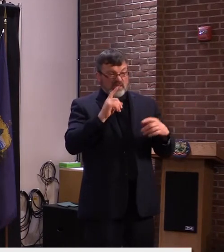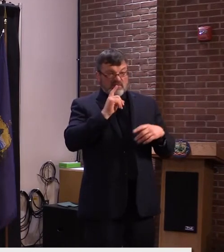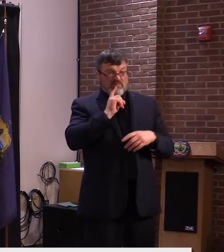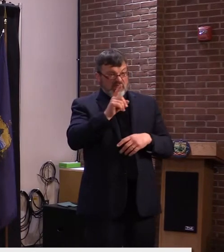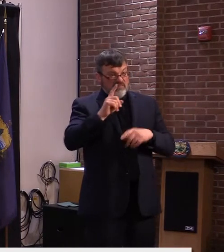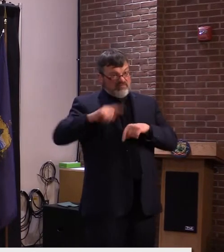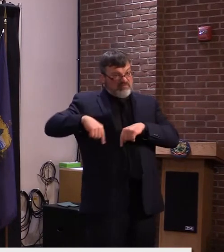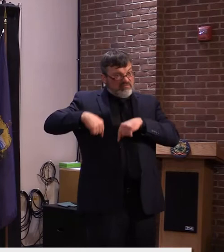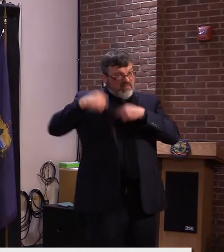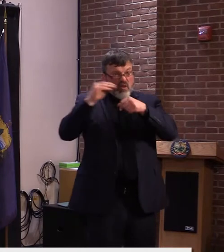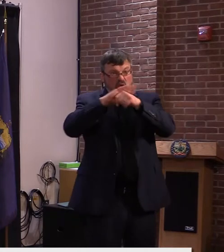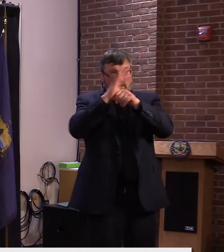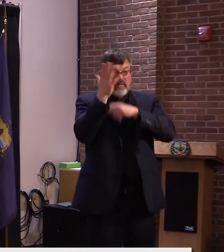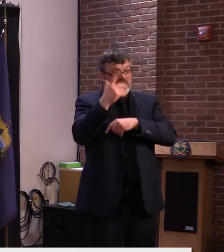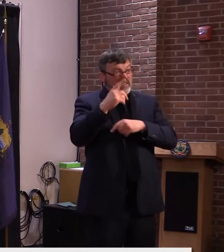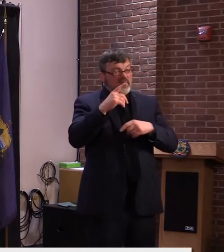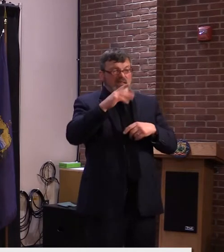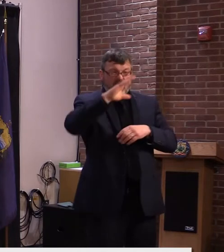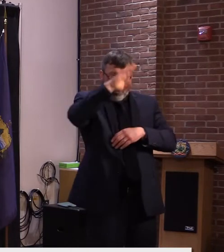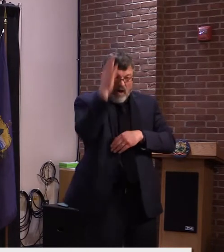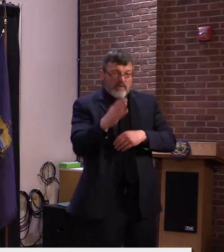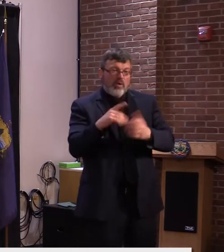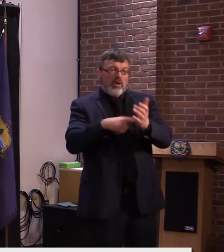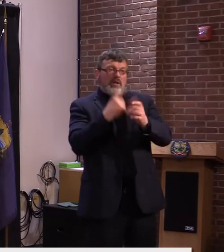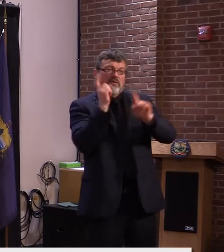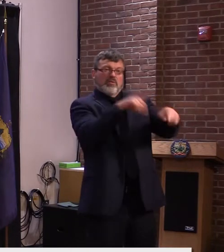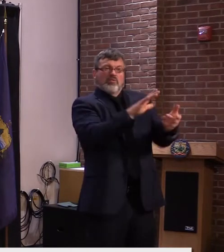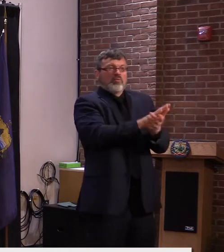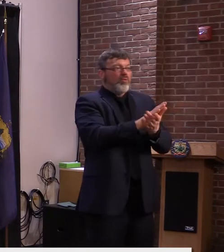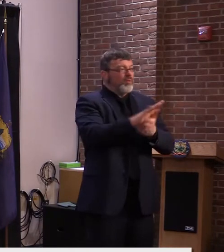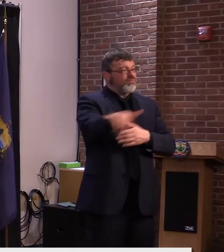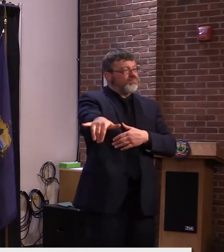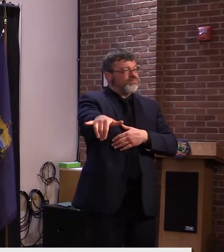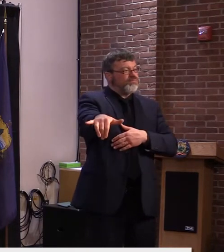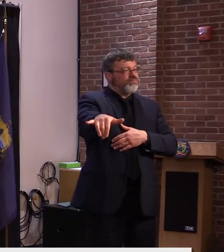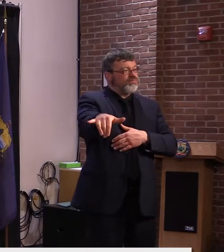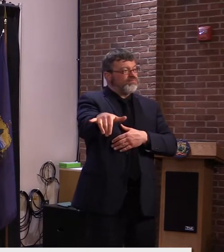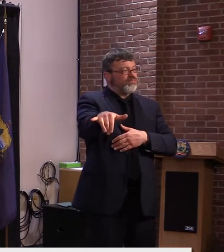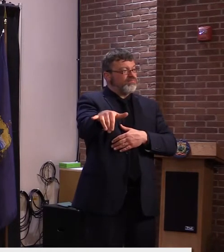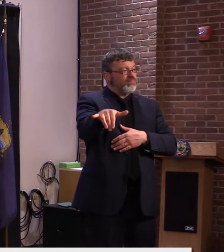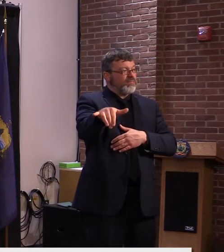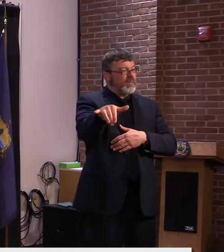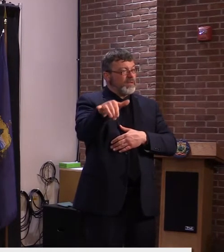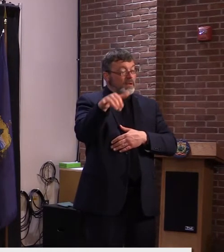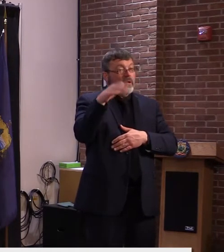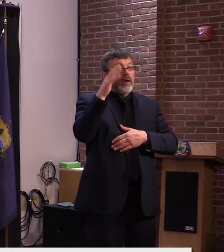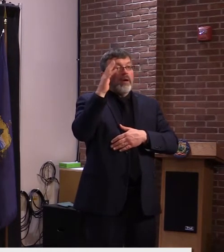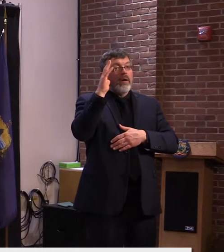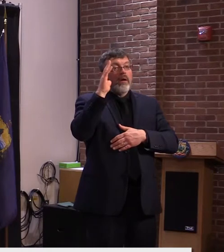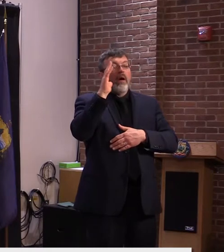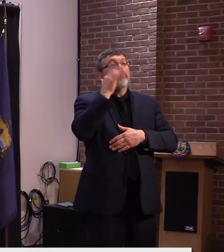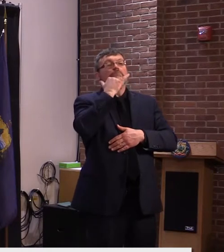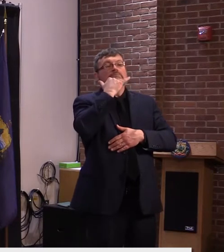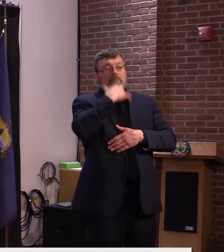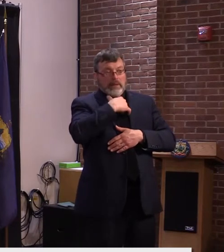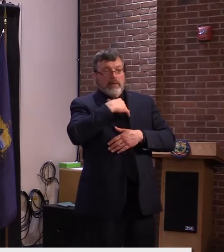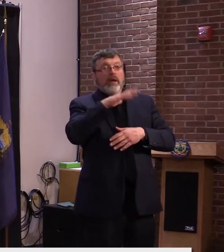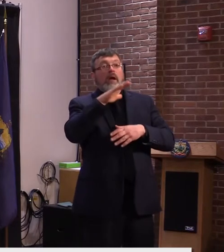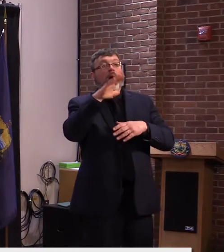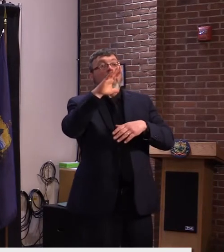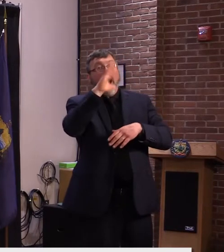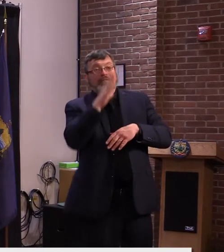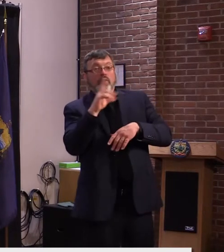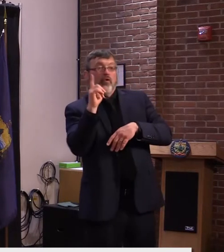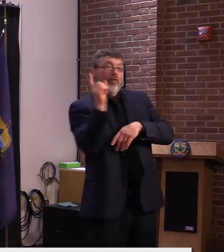school without a mask on. And one of her daughters came home last week or the week before and said to her mom, "You